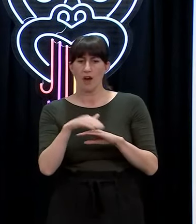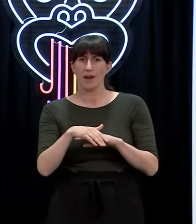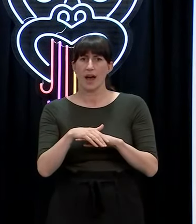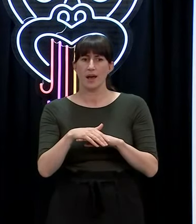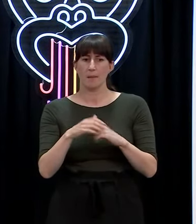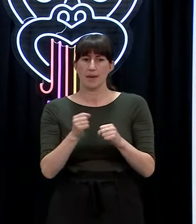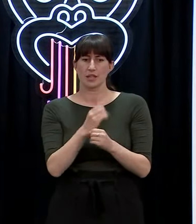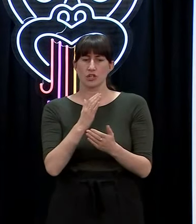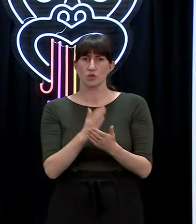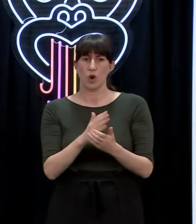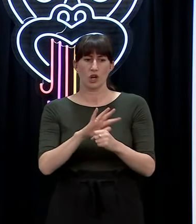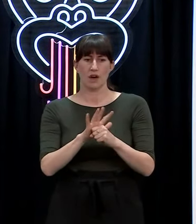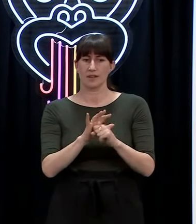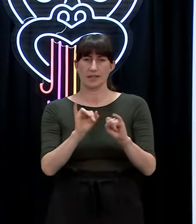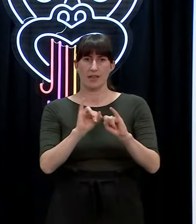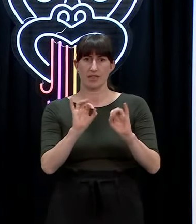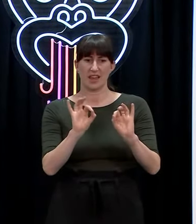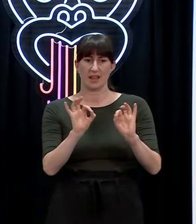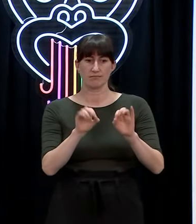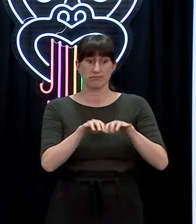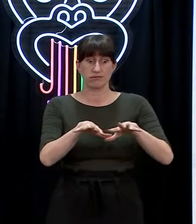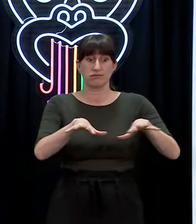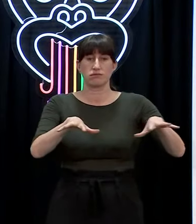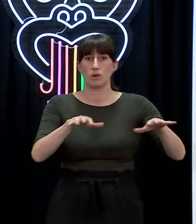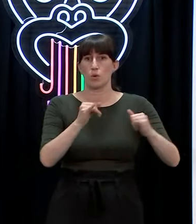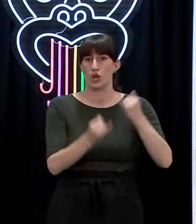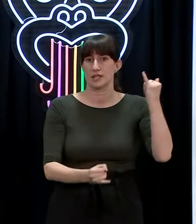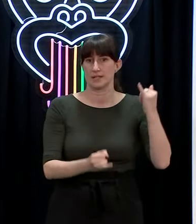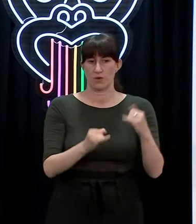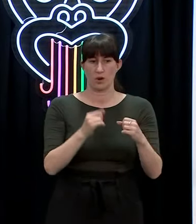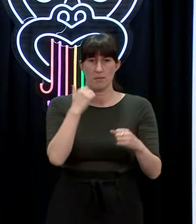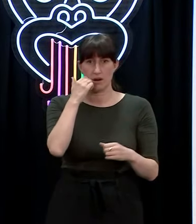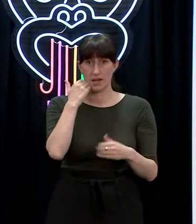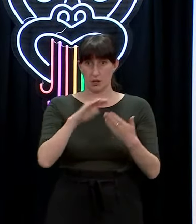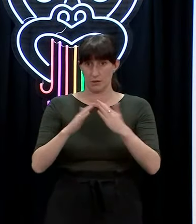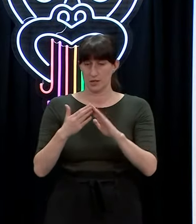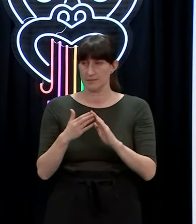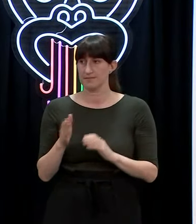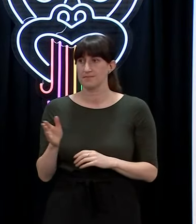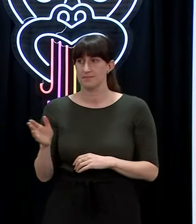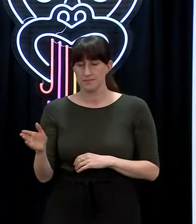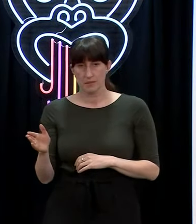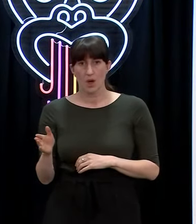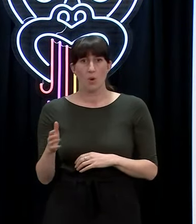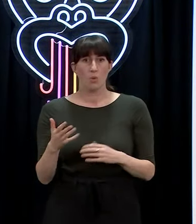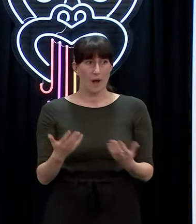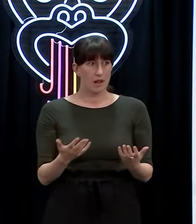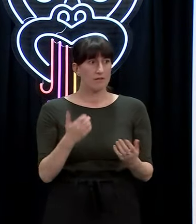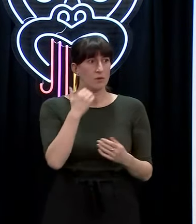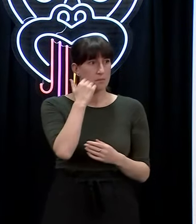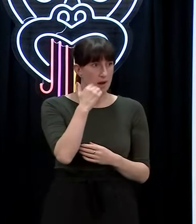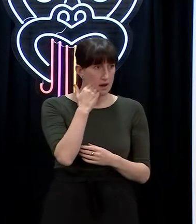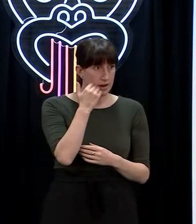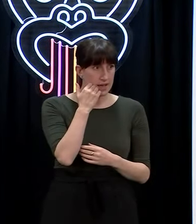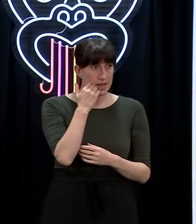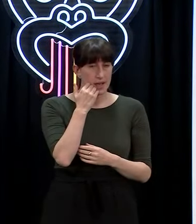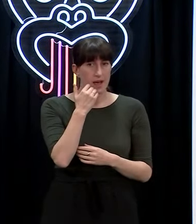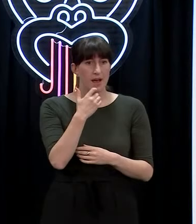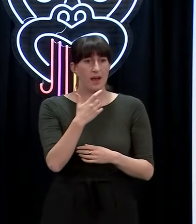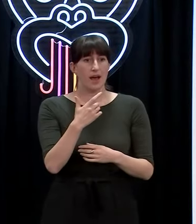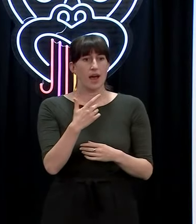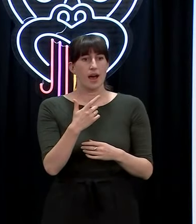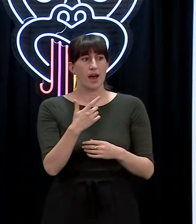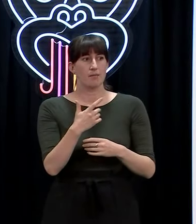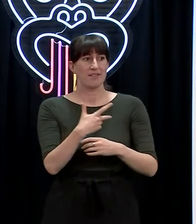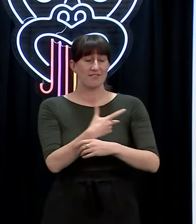Māori and Pacific health providers. Our vaccination rates there, particularly for Māori, but also for Pacific New Zealanders, are not as high as they are for